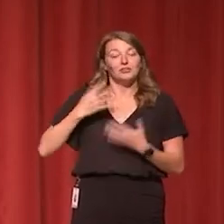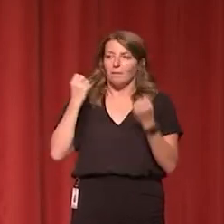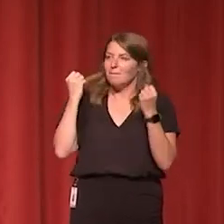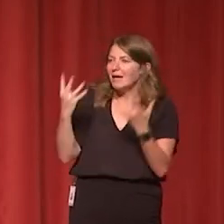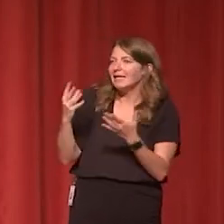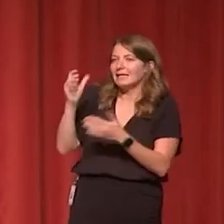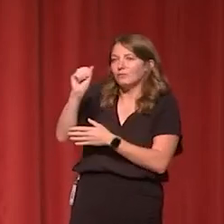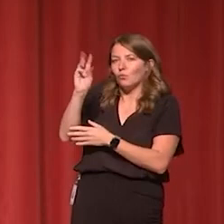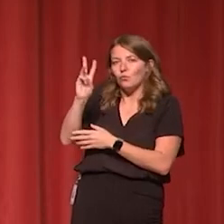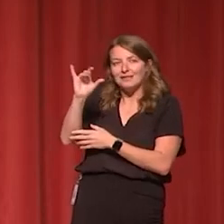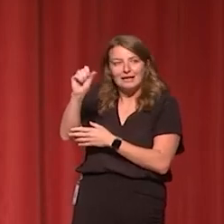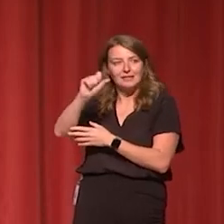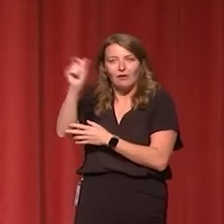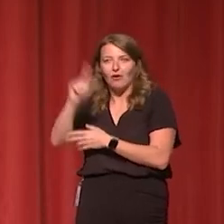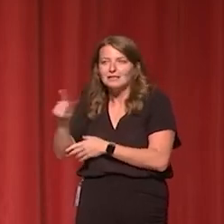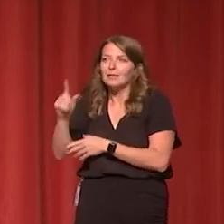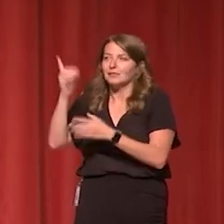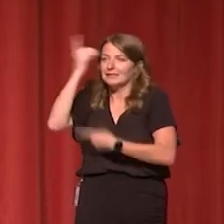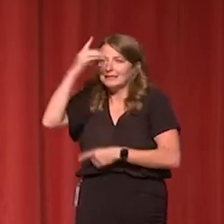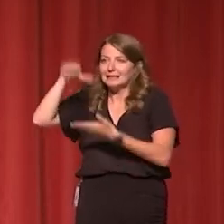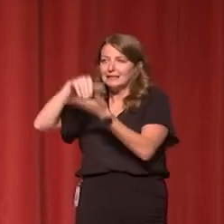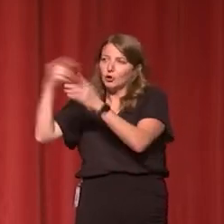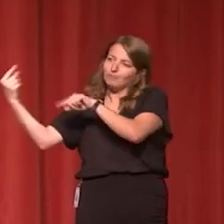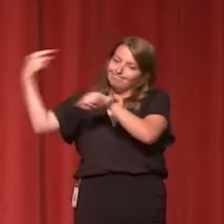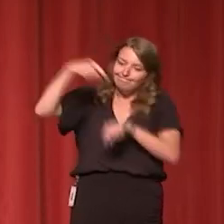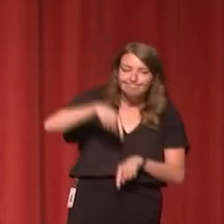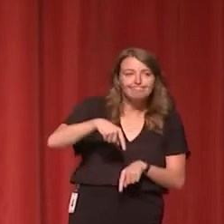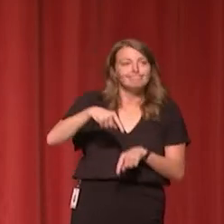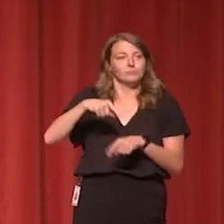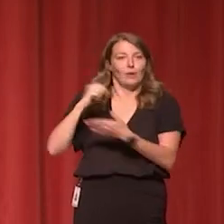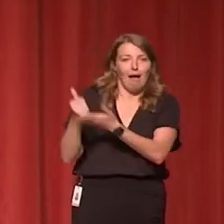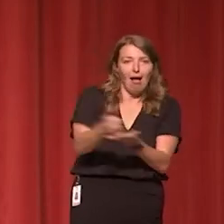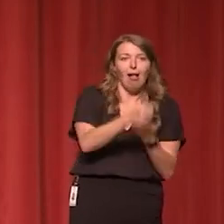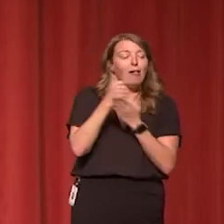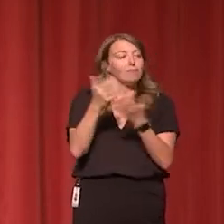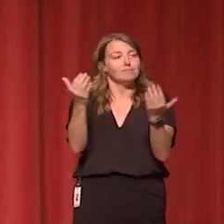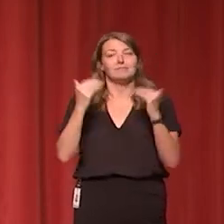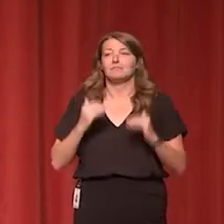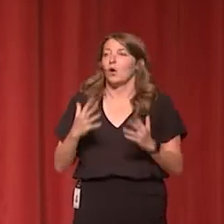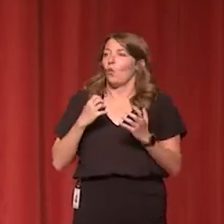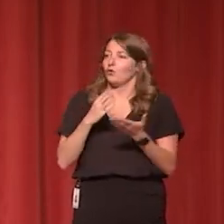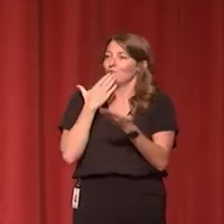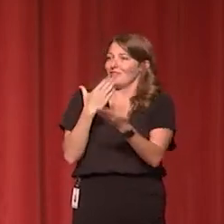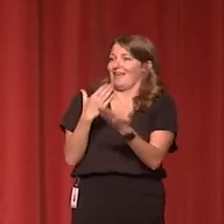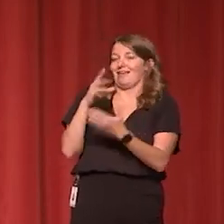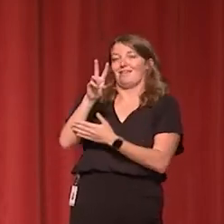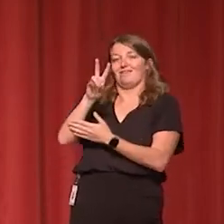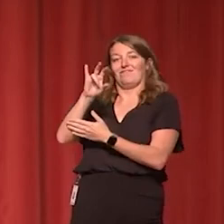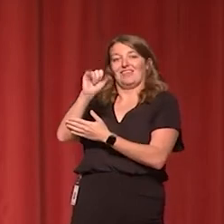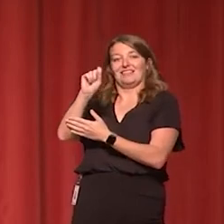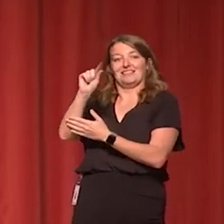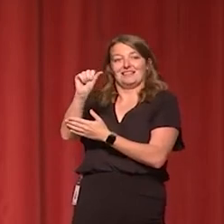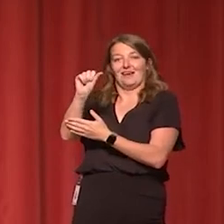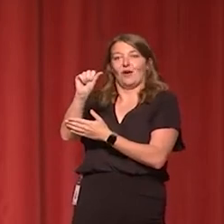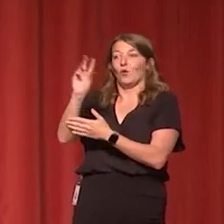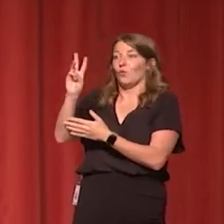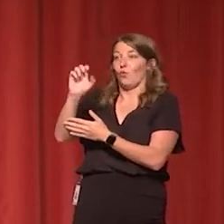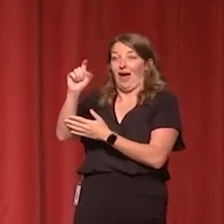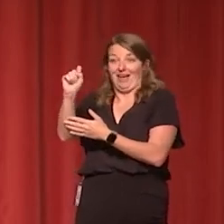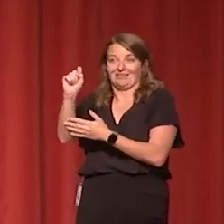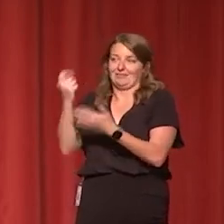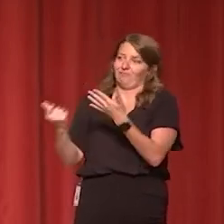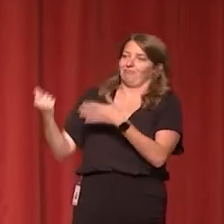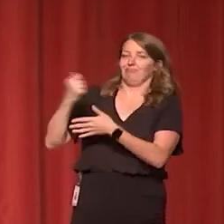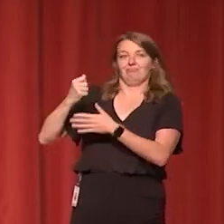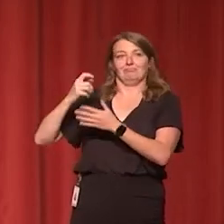Wisconsin Alzheimer's Disease Center helping us out tonight. And I also want to thank our premier sponsor, Vista West, a Capri community,